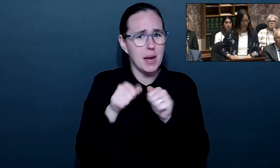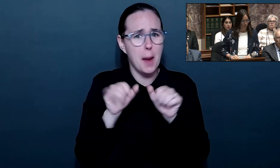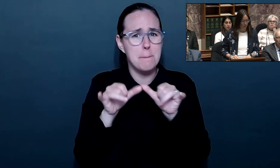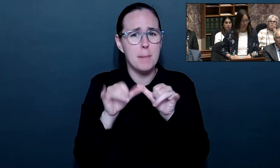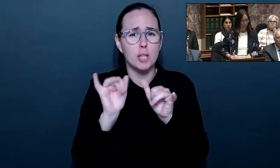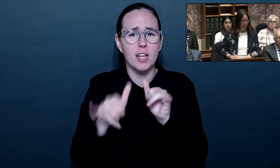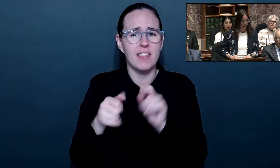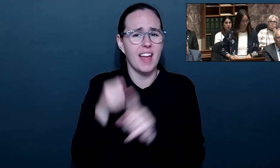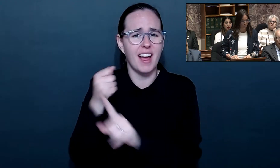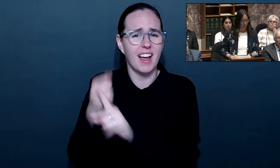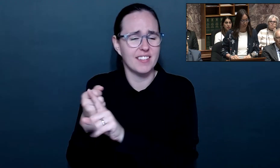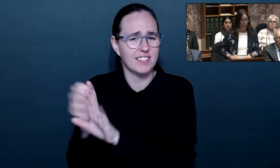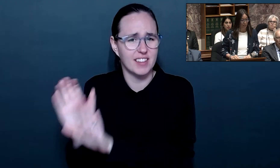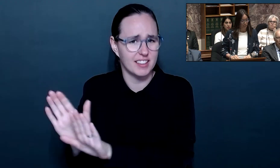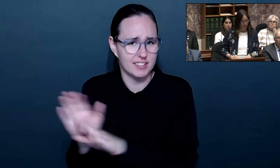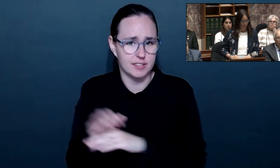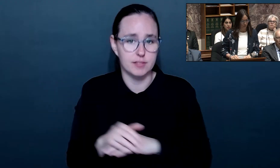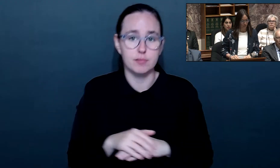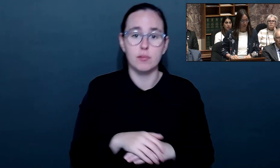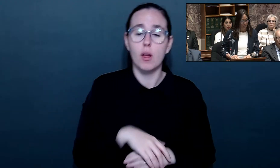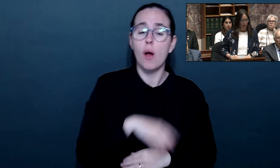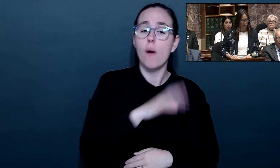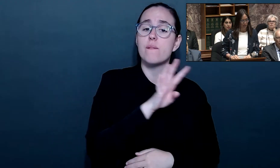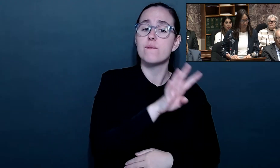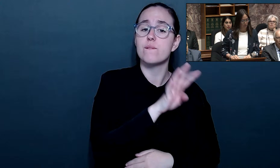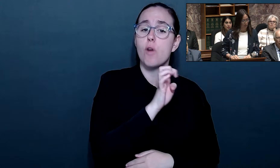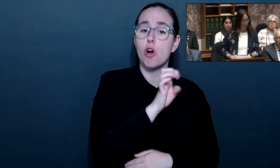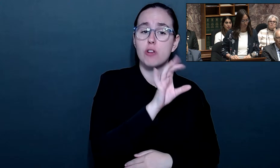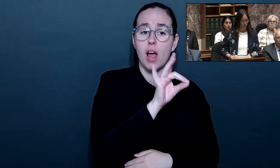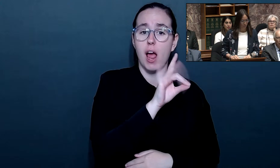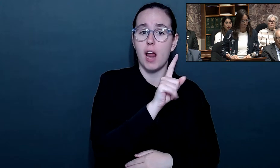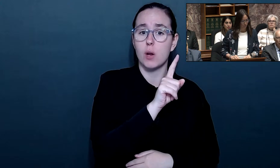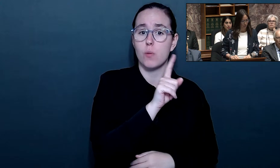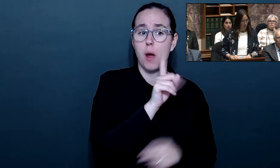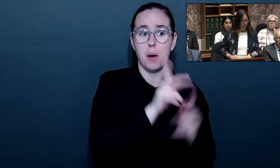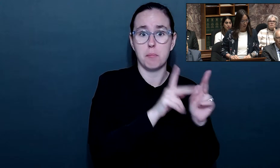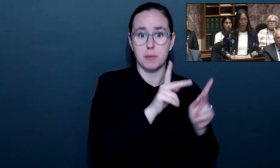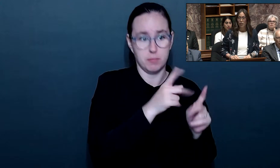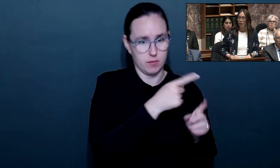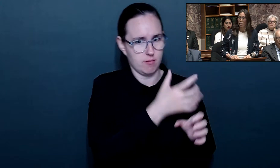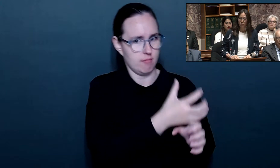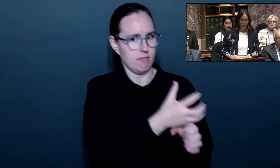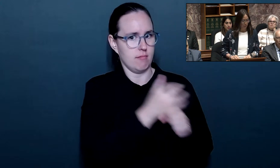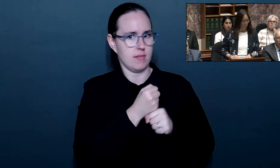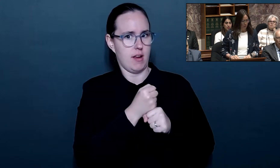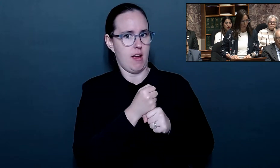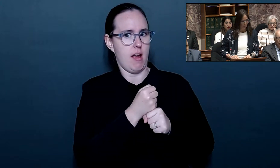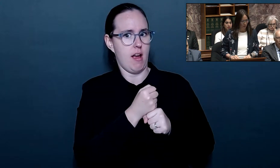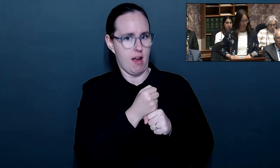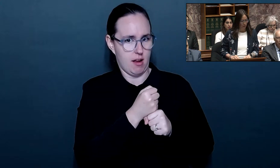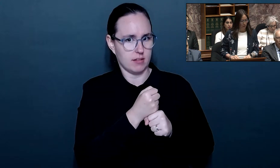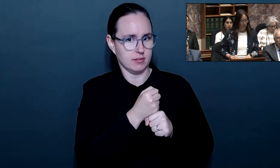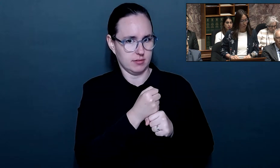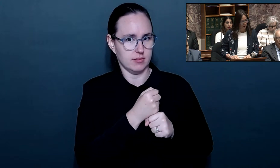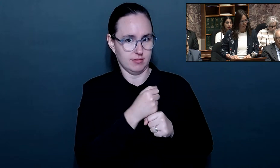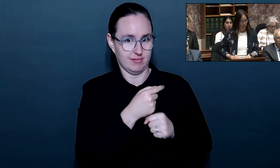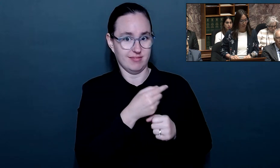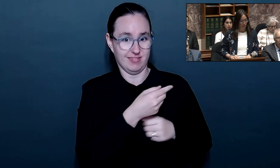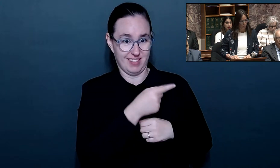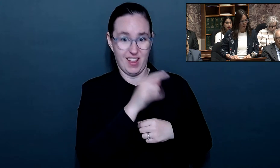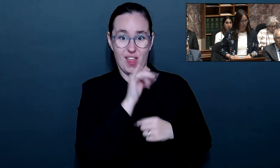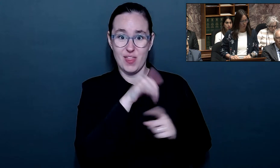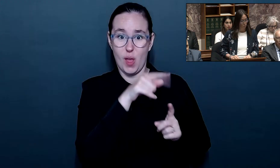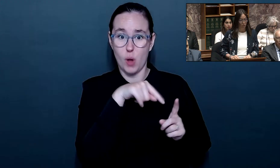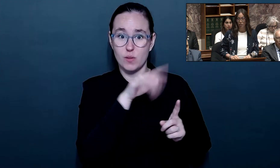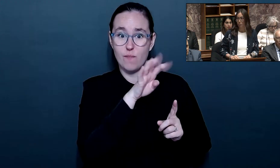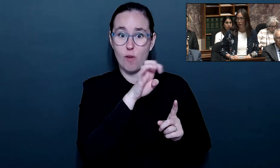transplants, 118 were made by deceased donors and 90 by living donors. Each of these people ensured that a